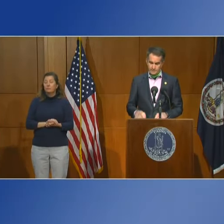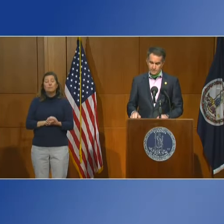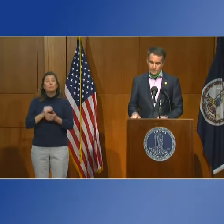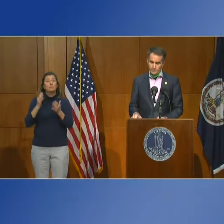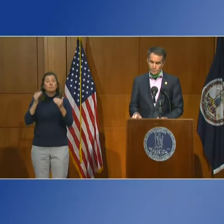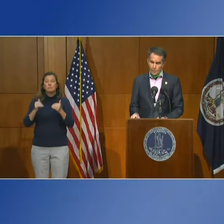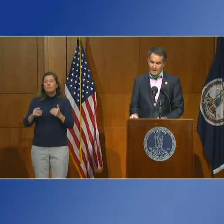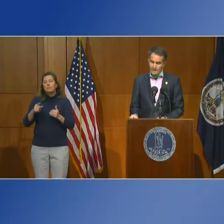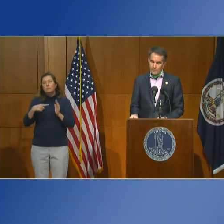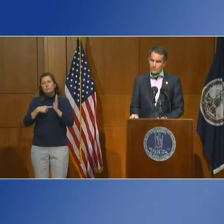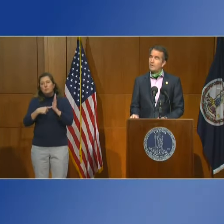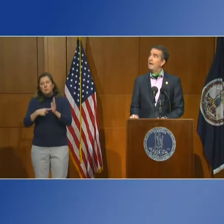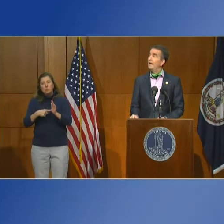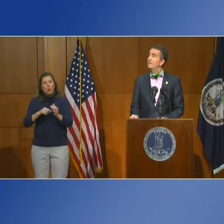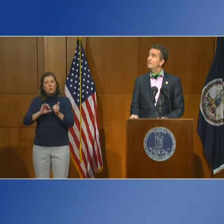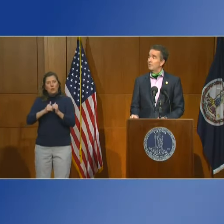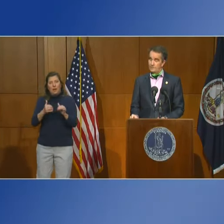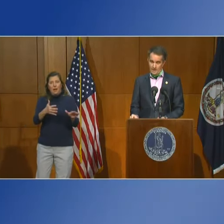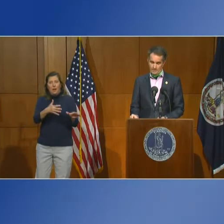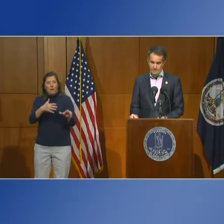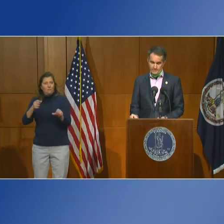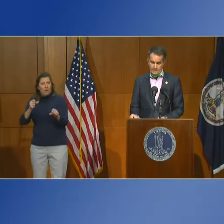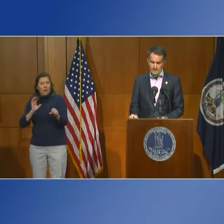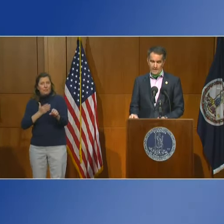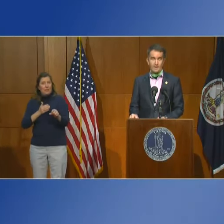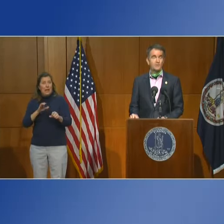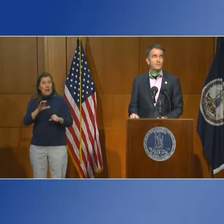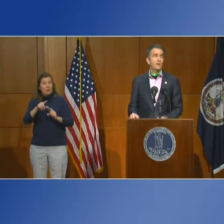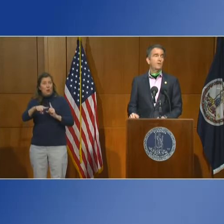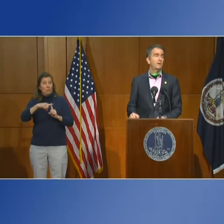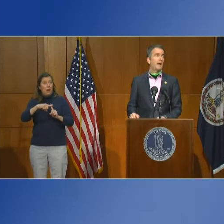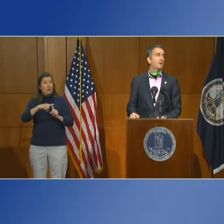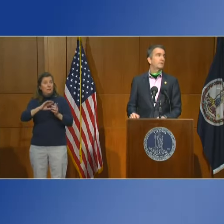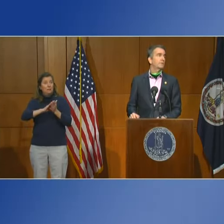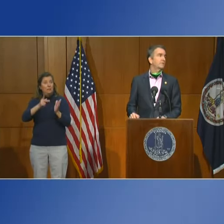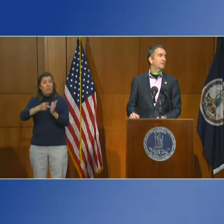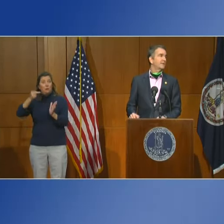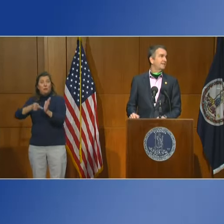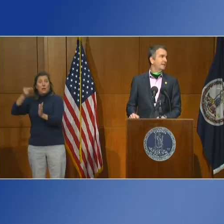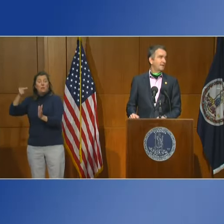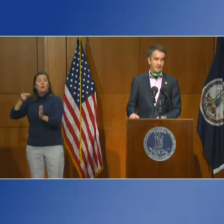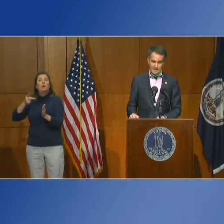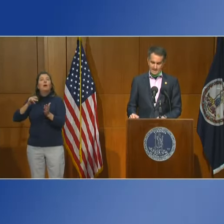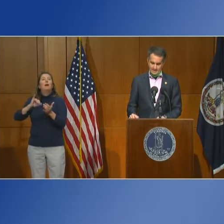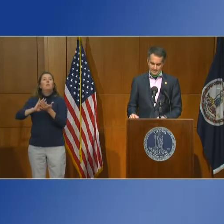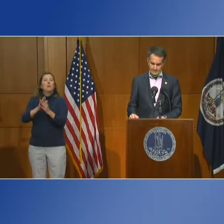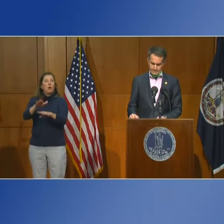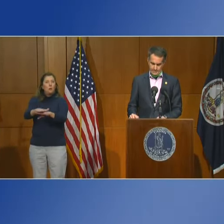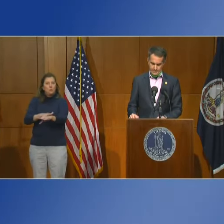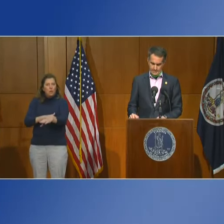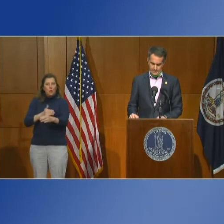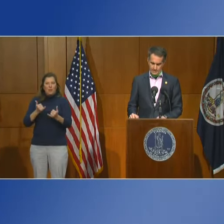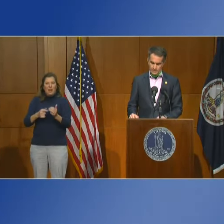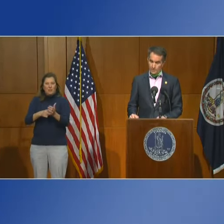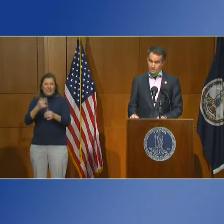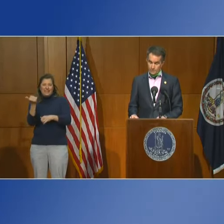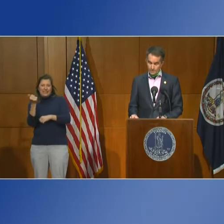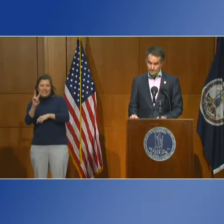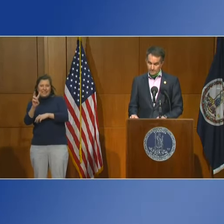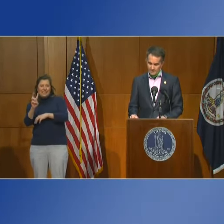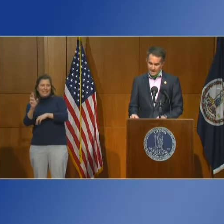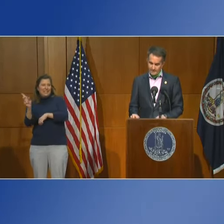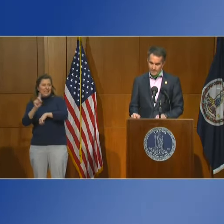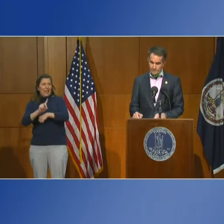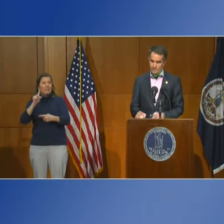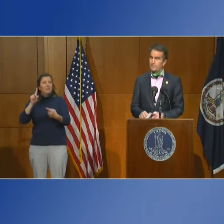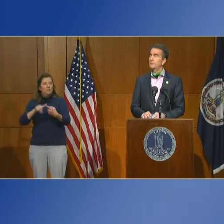see, shows the rate at which our cases are doubling has slowed now to 16 days. So those are